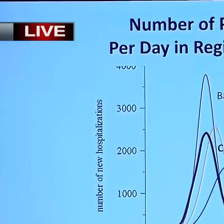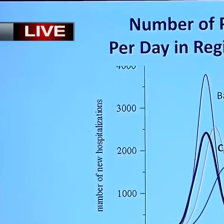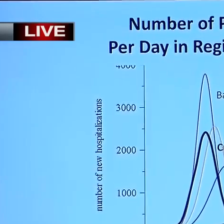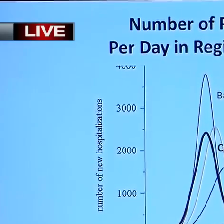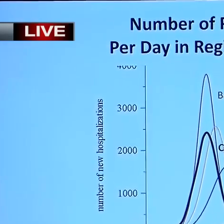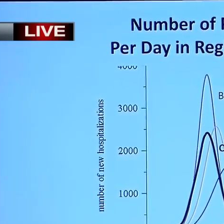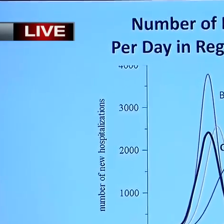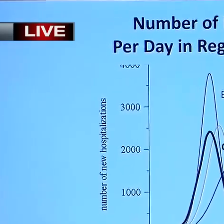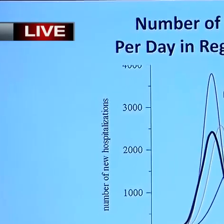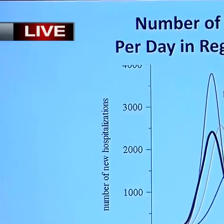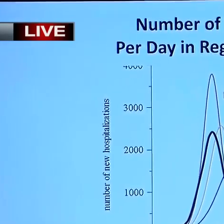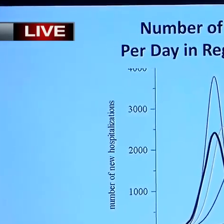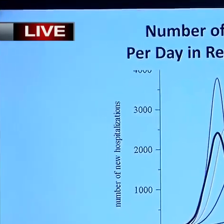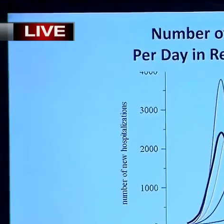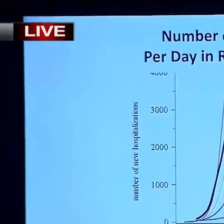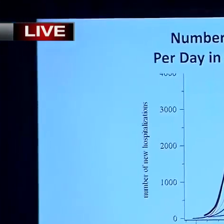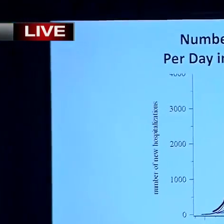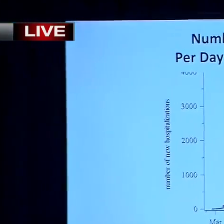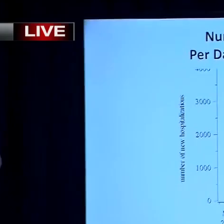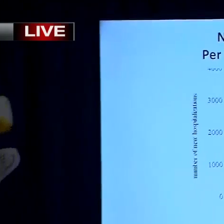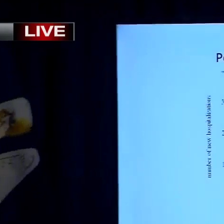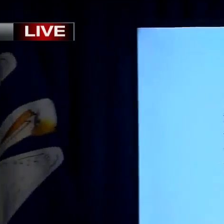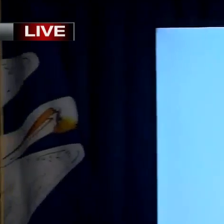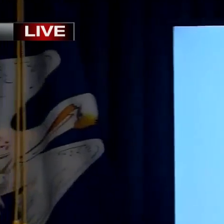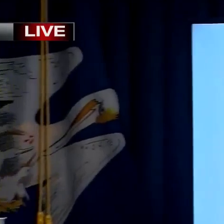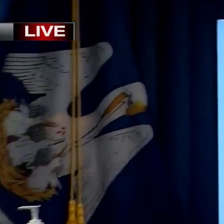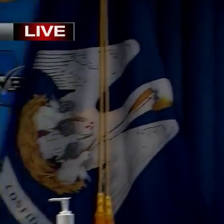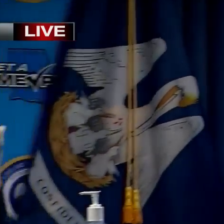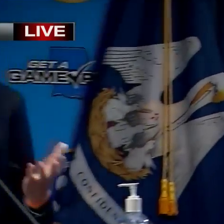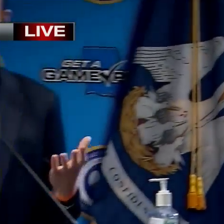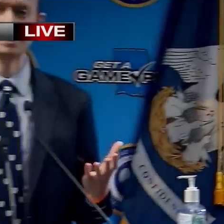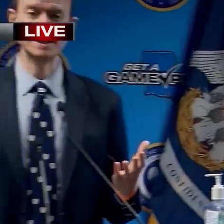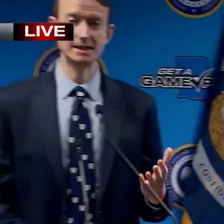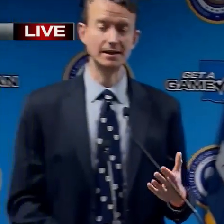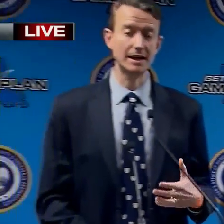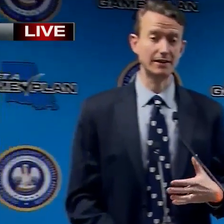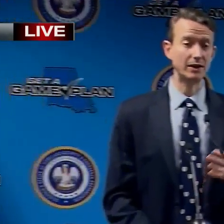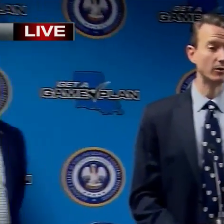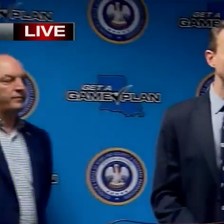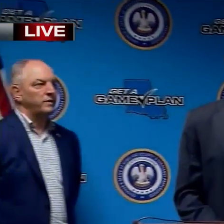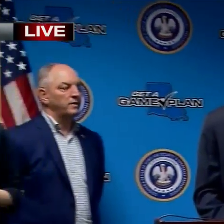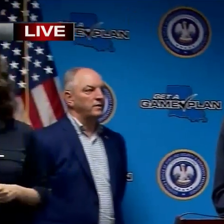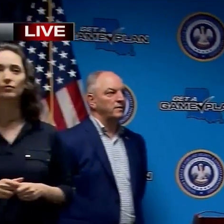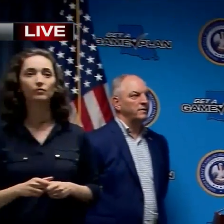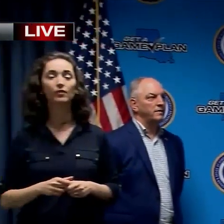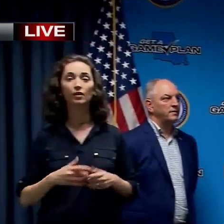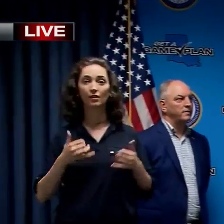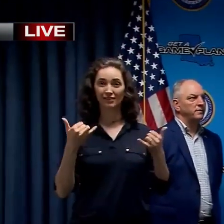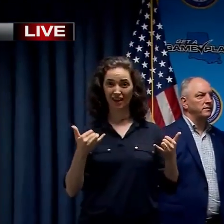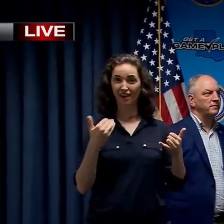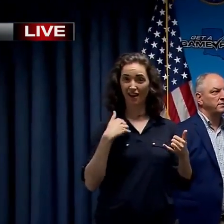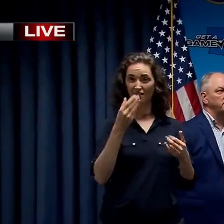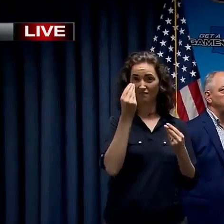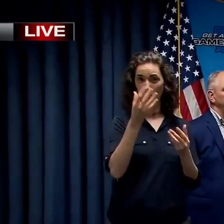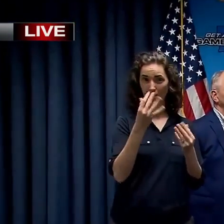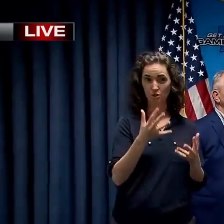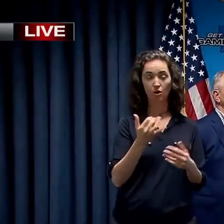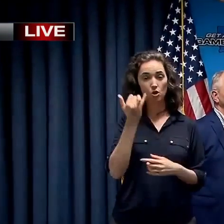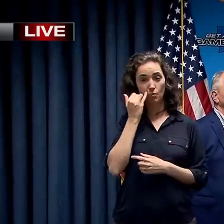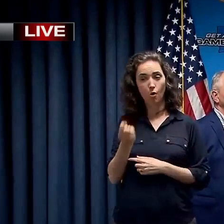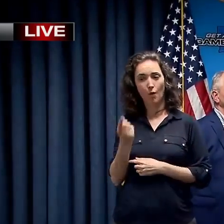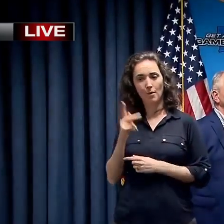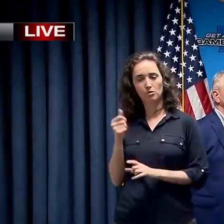international, national data, and state data that on average, if an individual has COVID-19, they're at risk of transmitting that to anywhere between 2 and